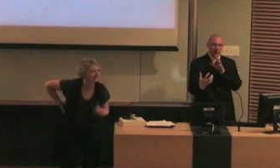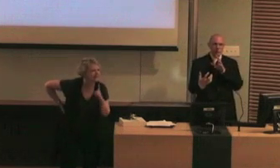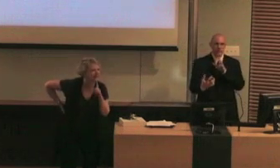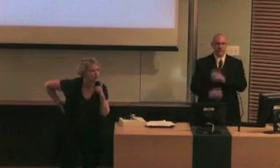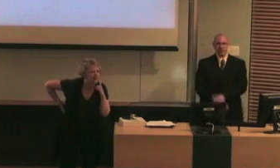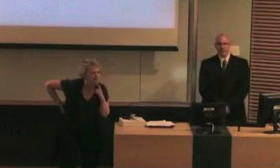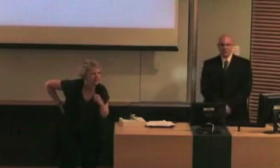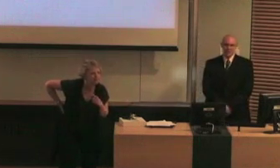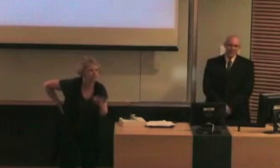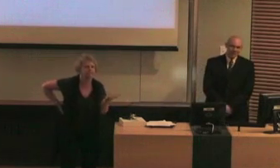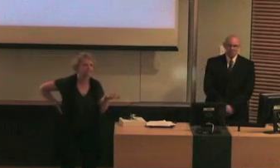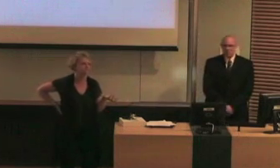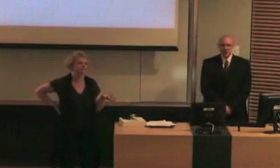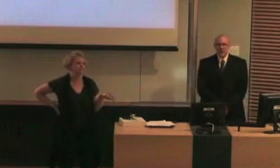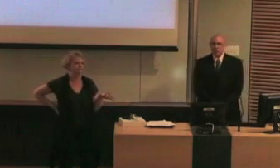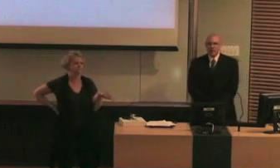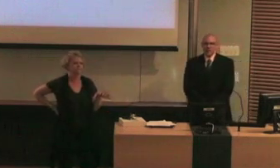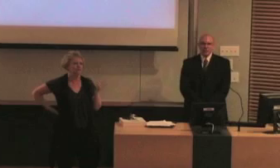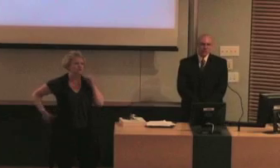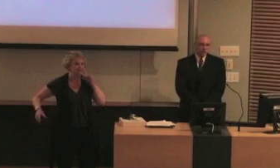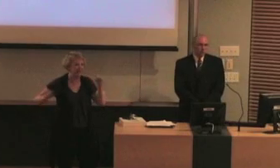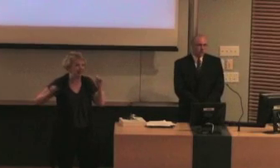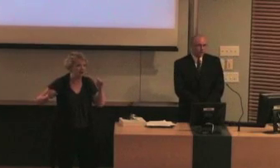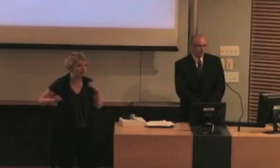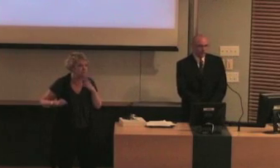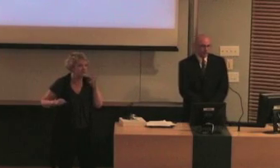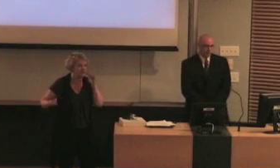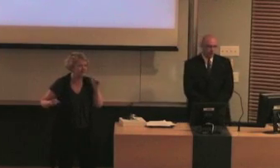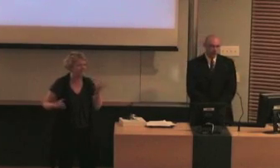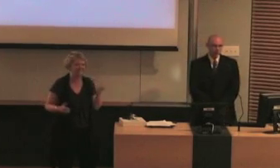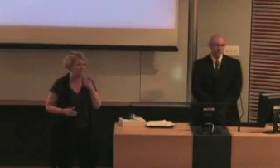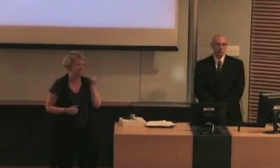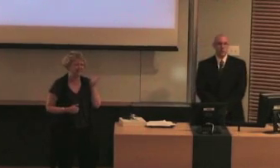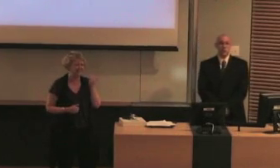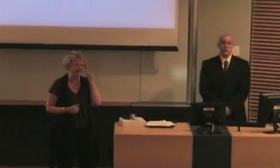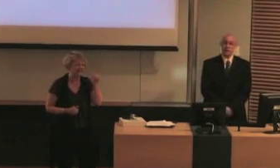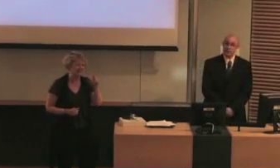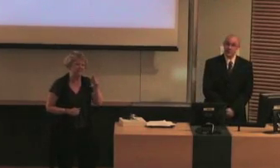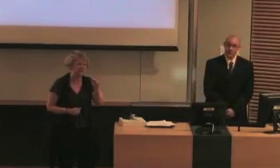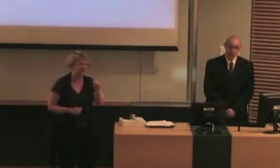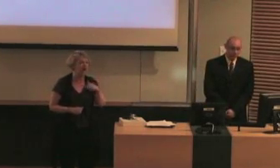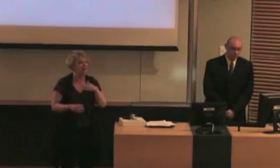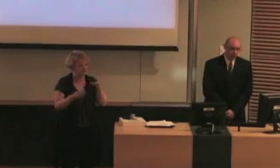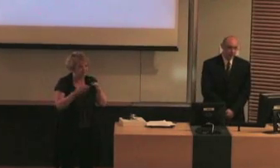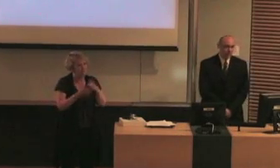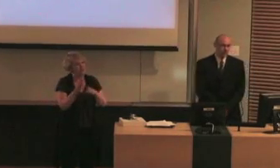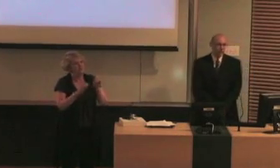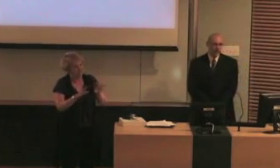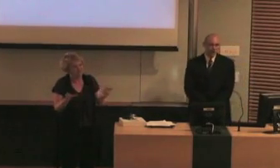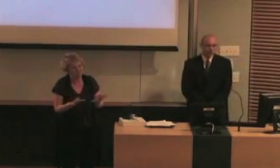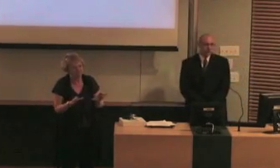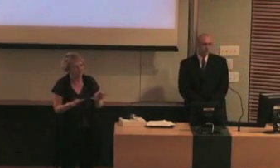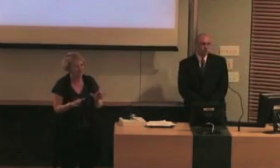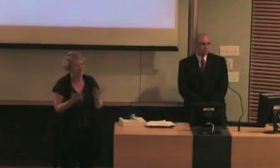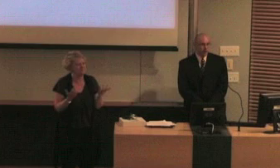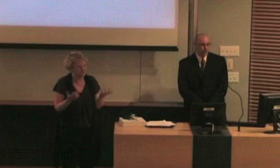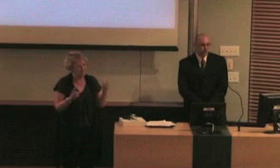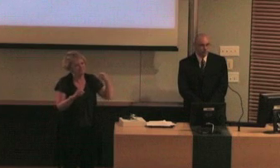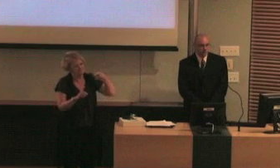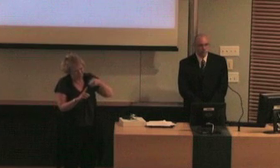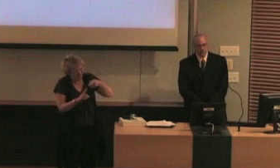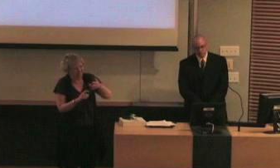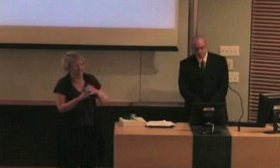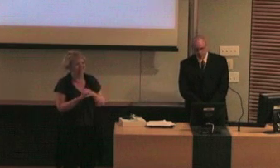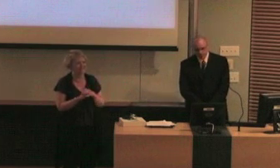very loudly, probably not the best thing to do. I'll explain what you need to do, but anyways, the